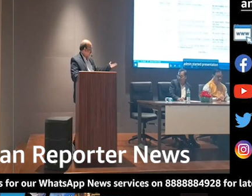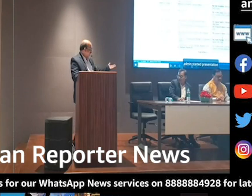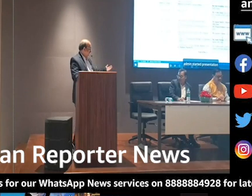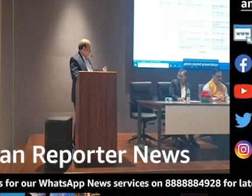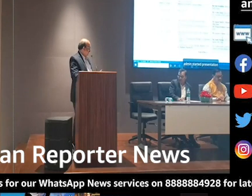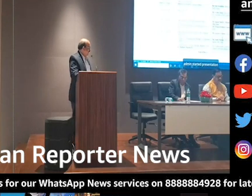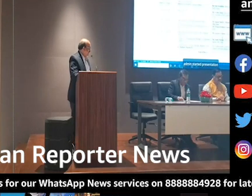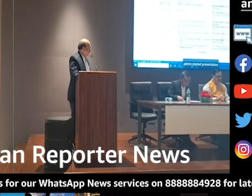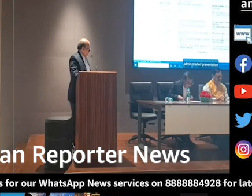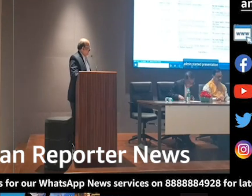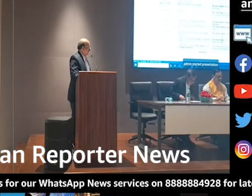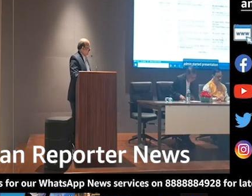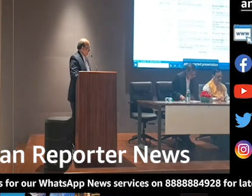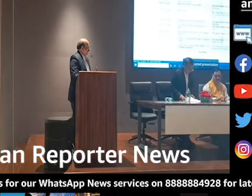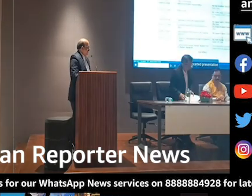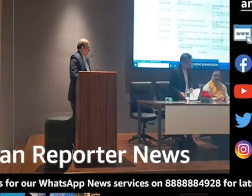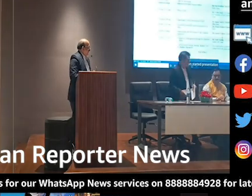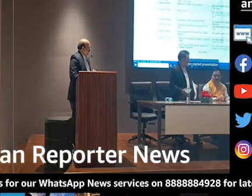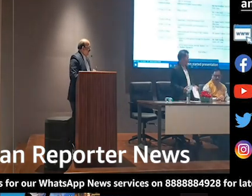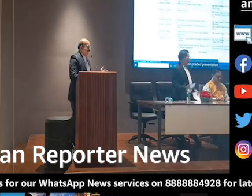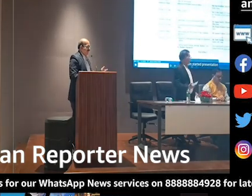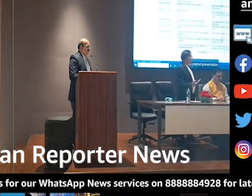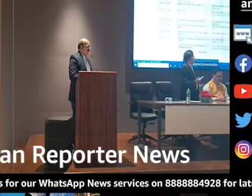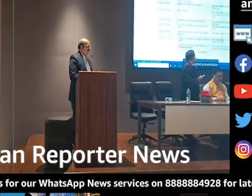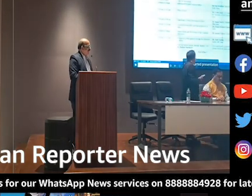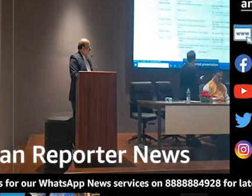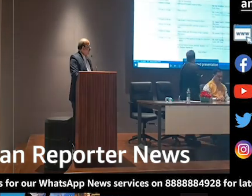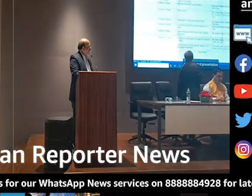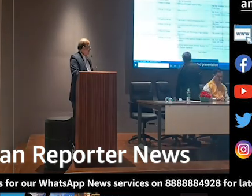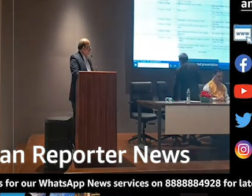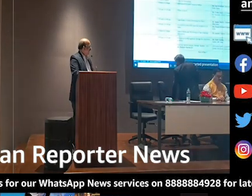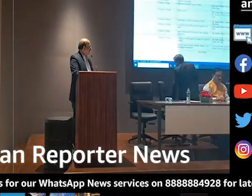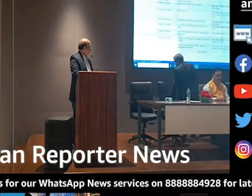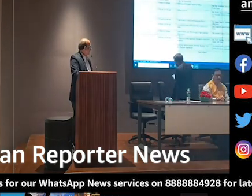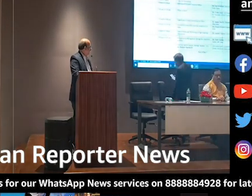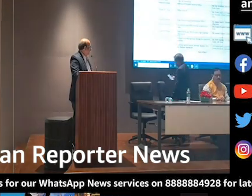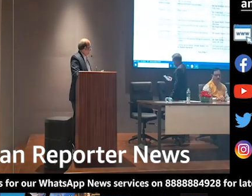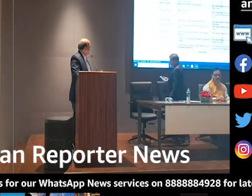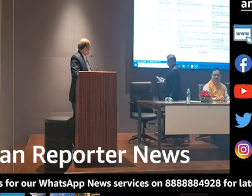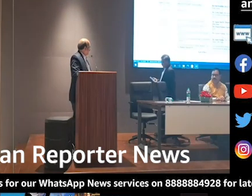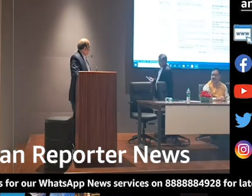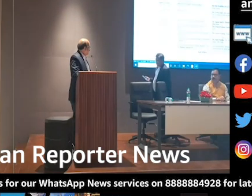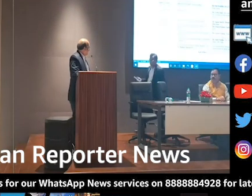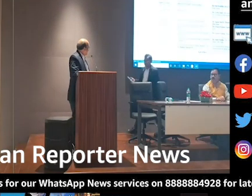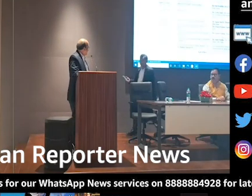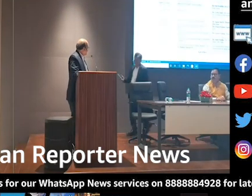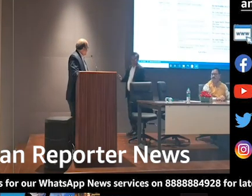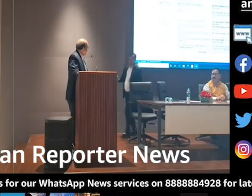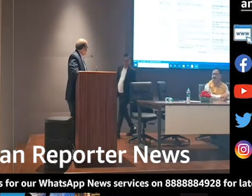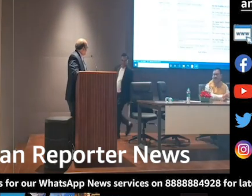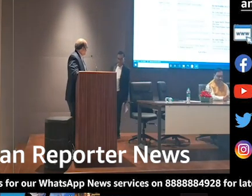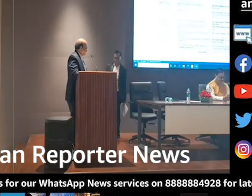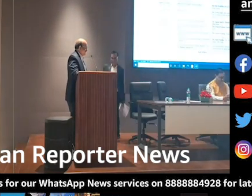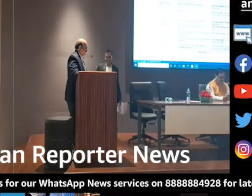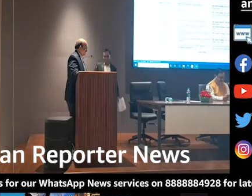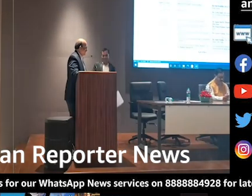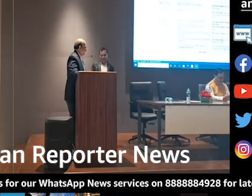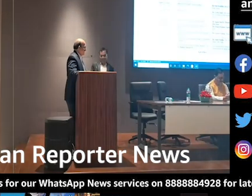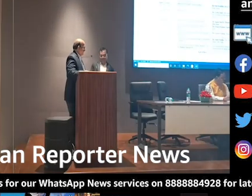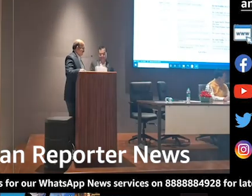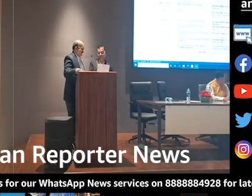request Dr. Rajarak, please give the keynote address. We have a short of span of time, and then we like to manage the time. Please,